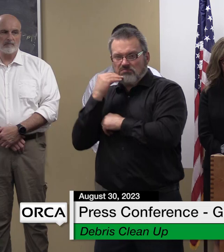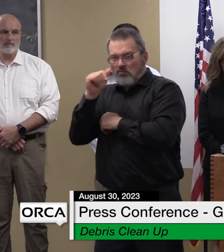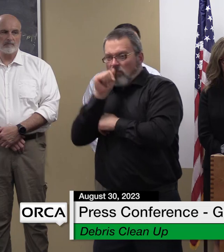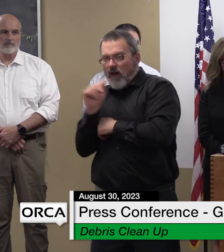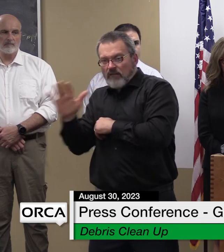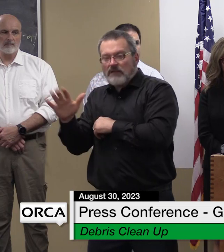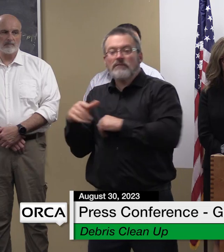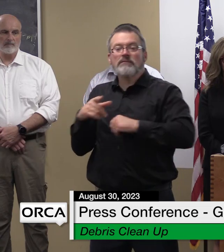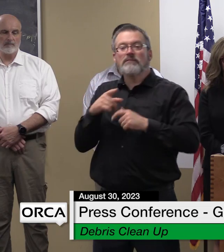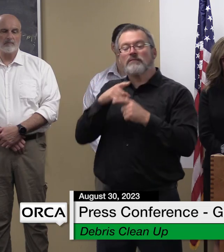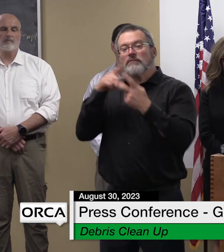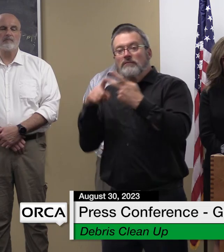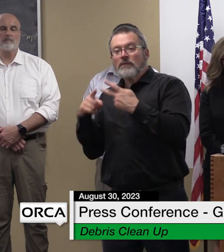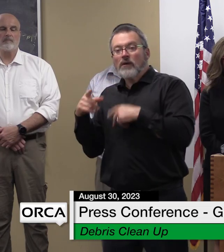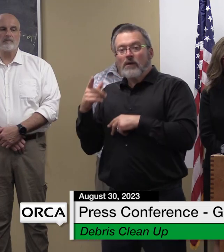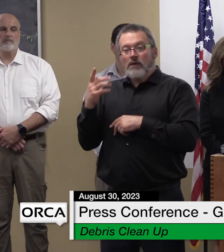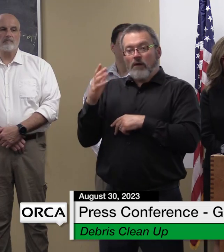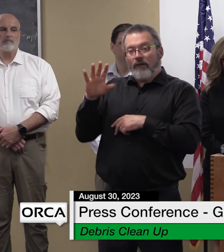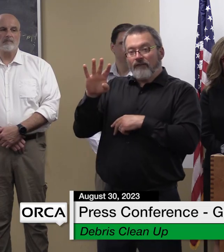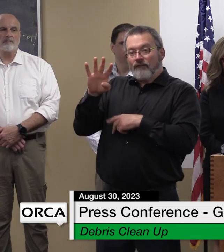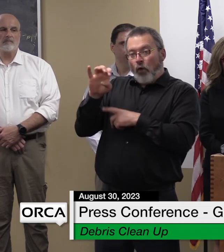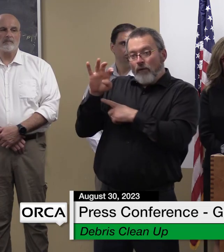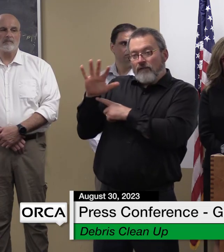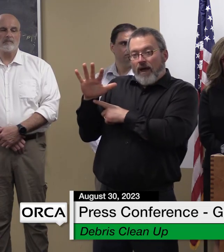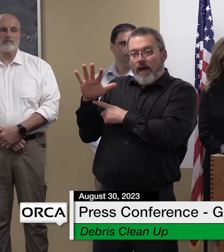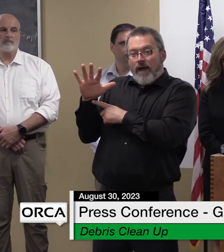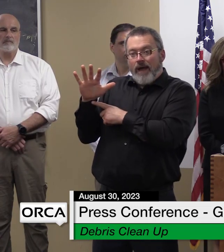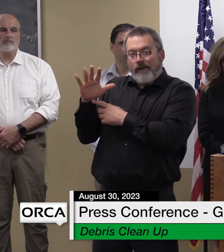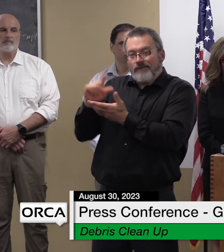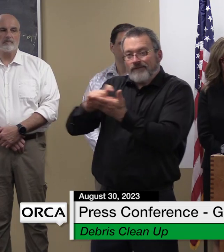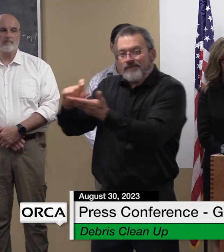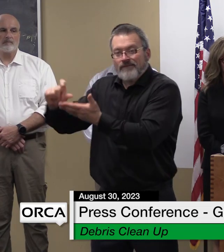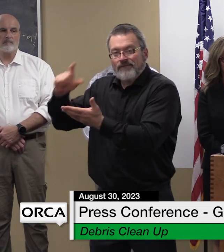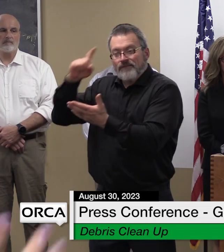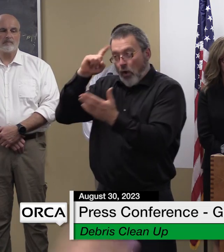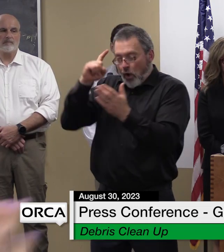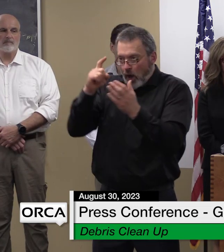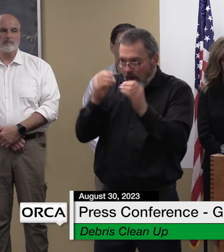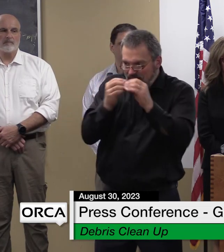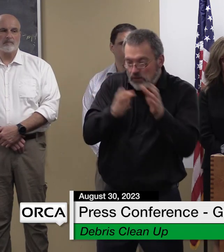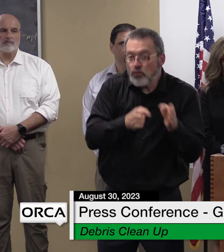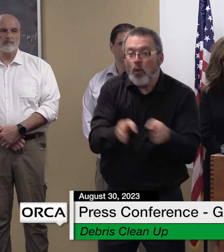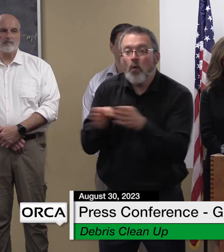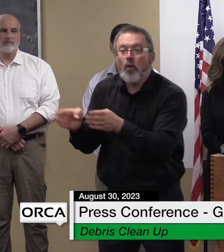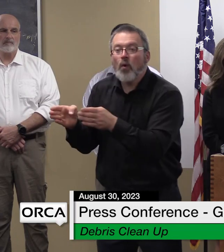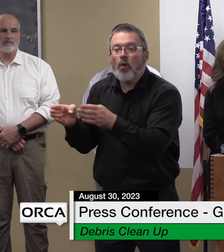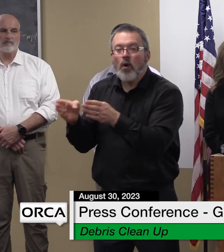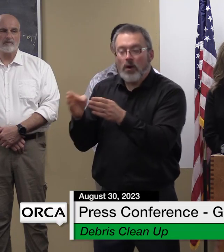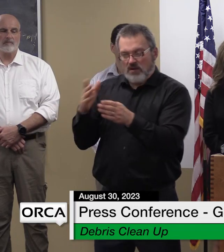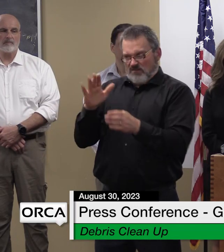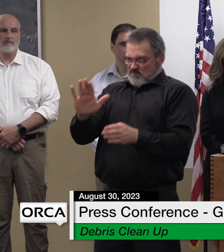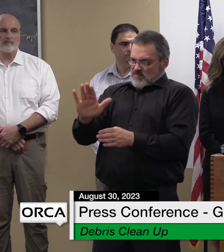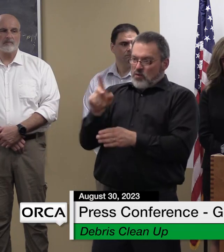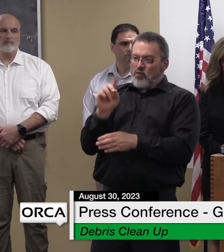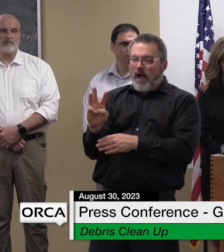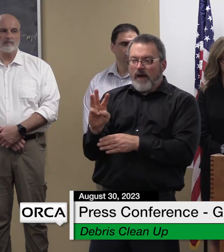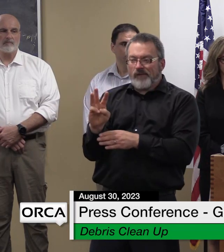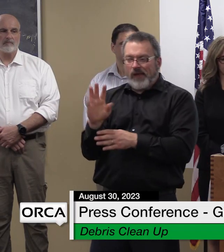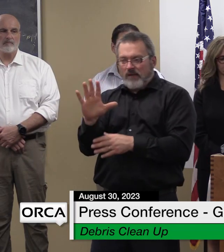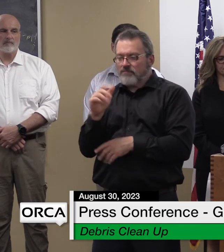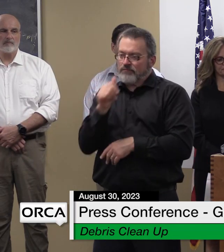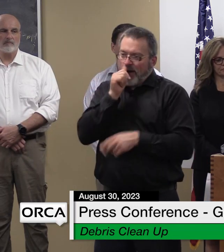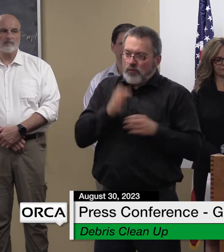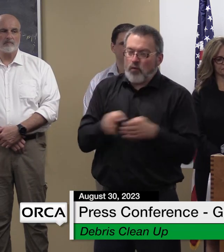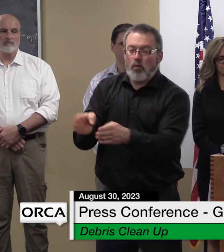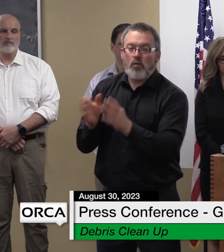and also 445 payments for road repair for people's driveways. So those are things that we can help with. I know that's